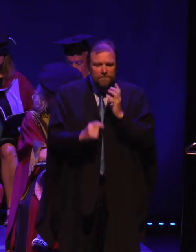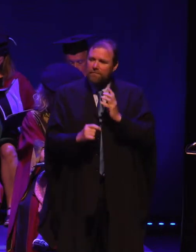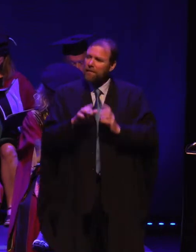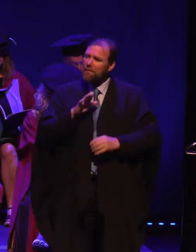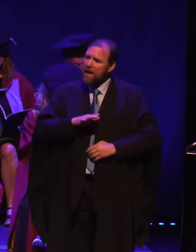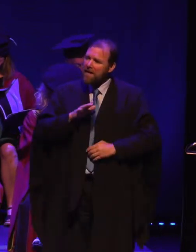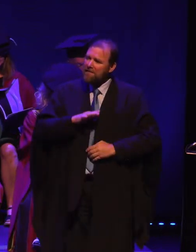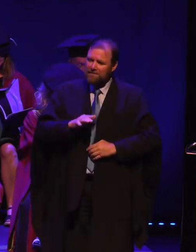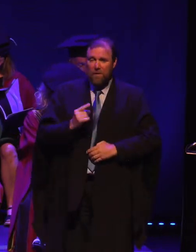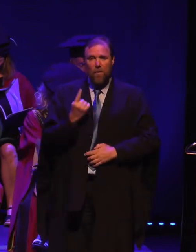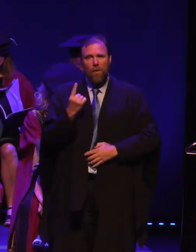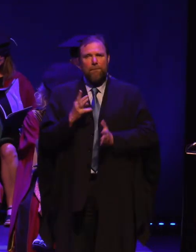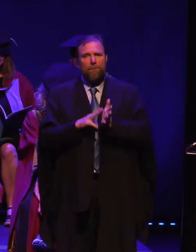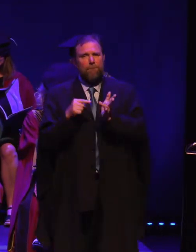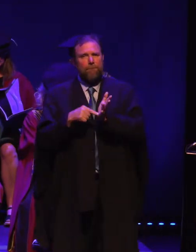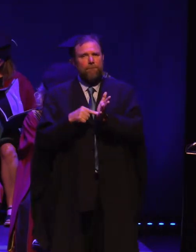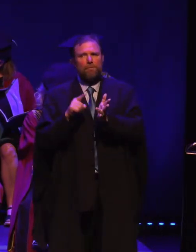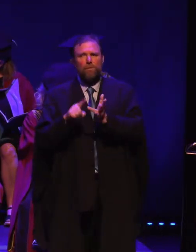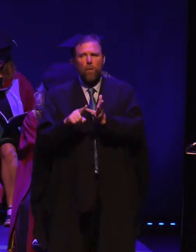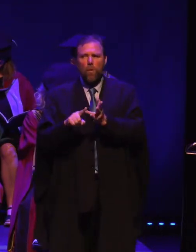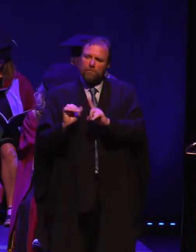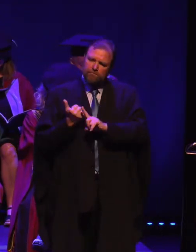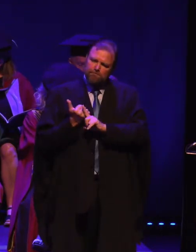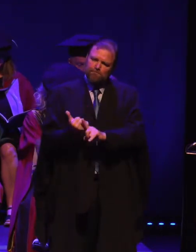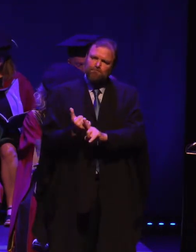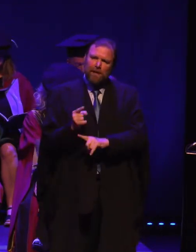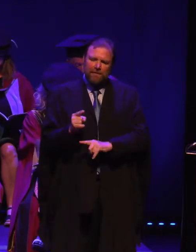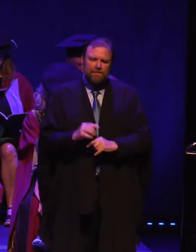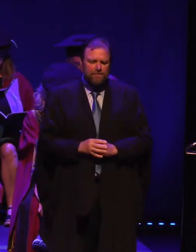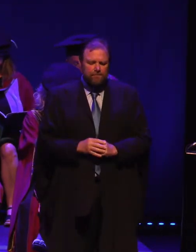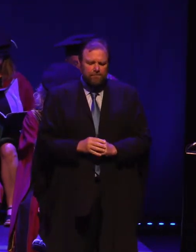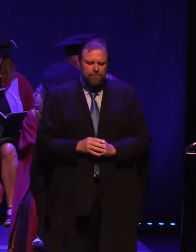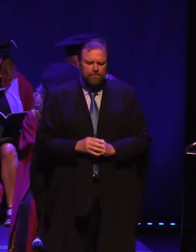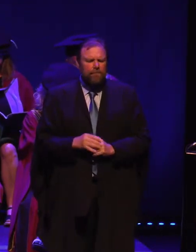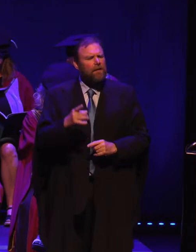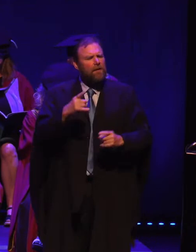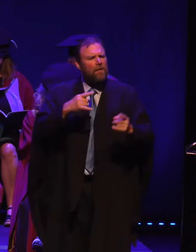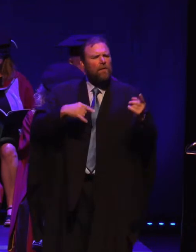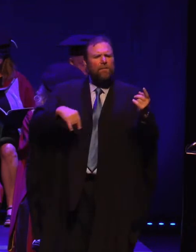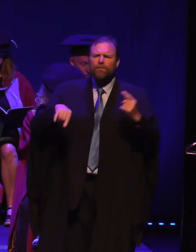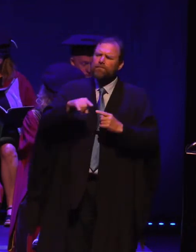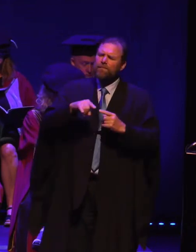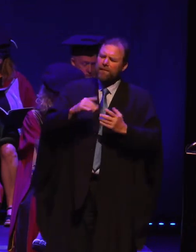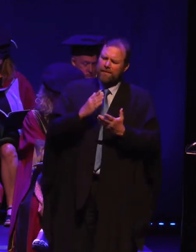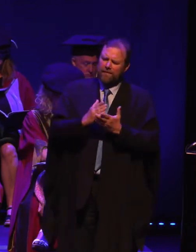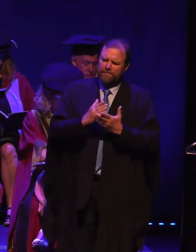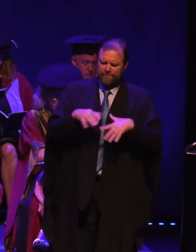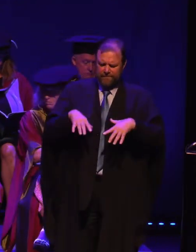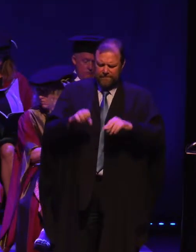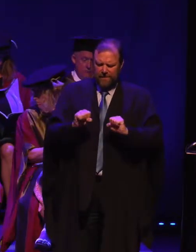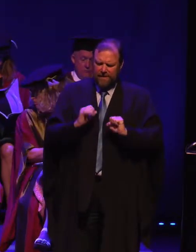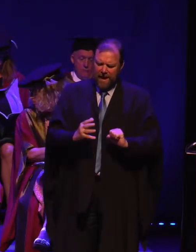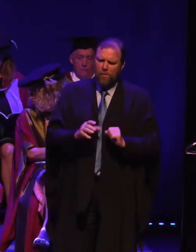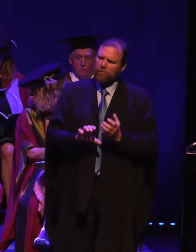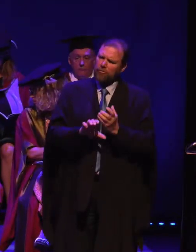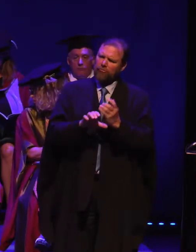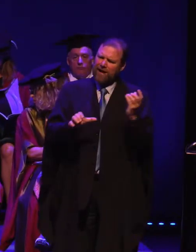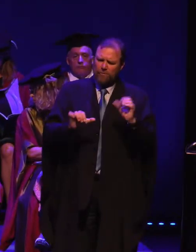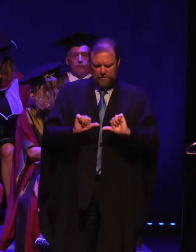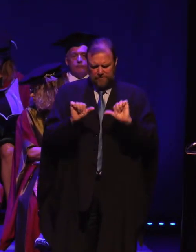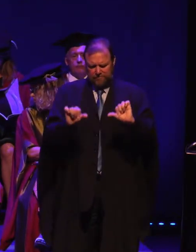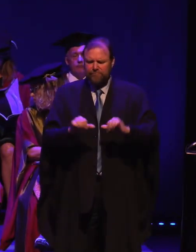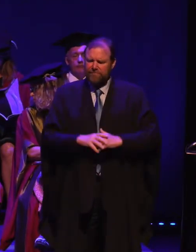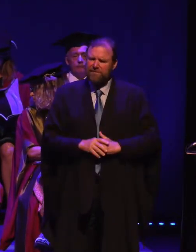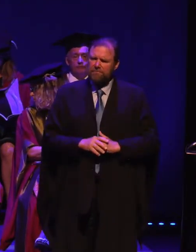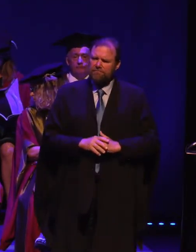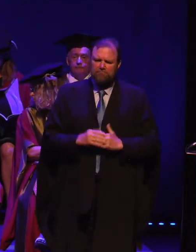that underpins much of that work. And as you embark on your graduate journeys, I ask that you celebrate